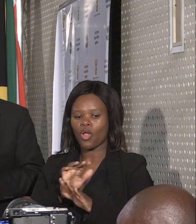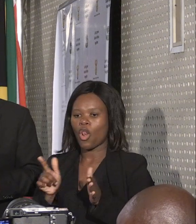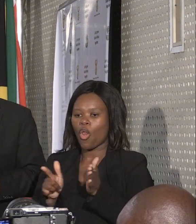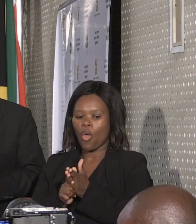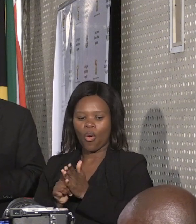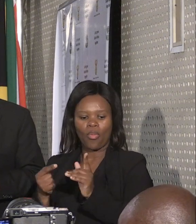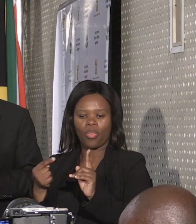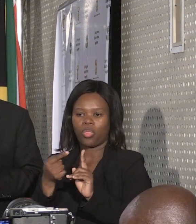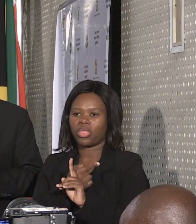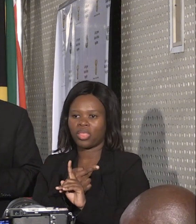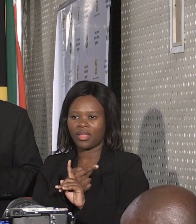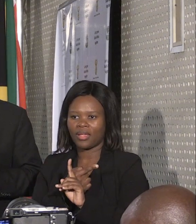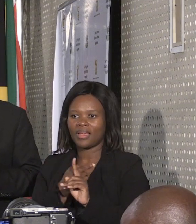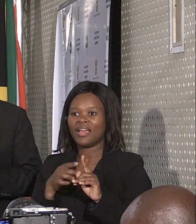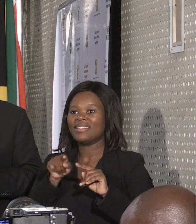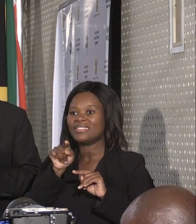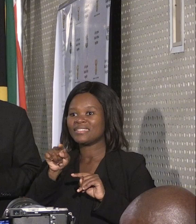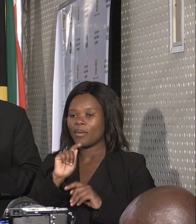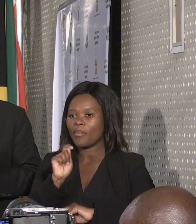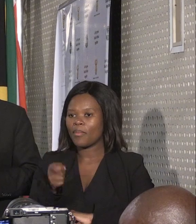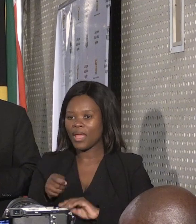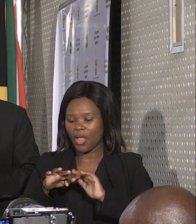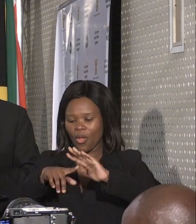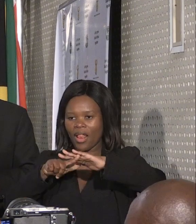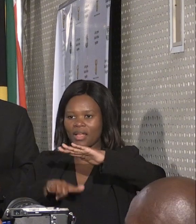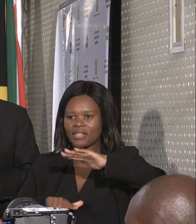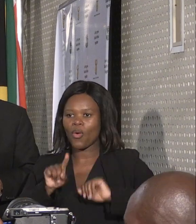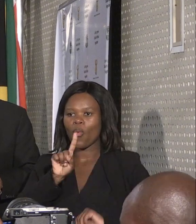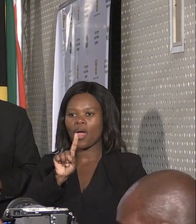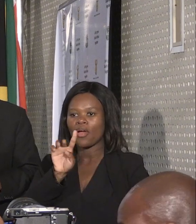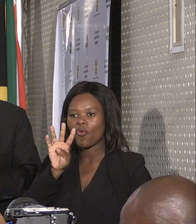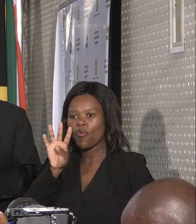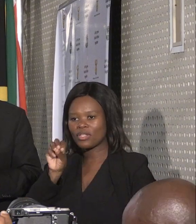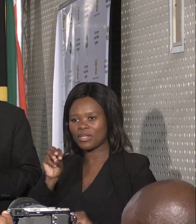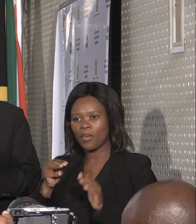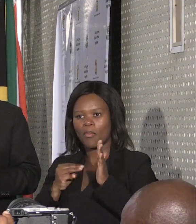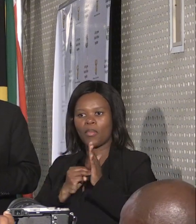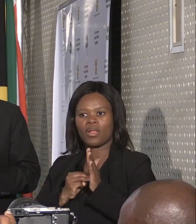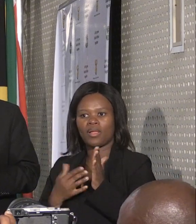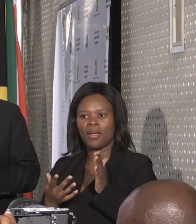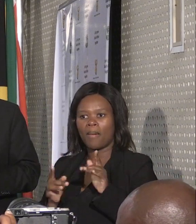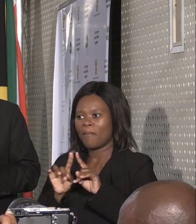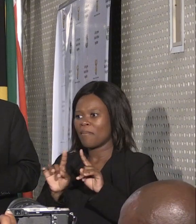was paid no less than 140 million, and